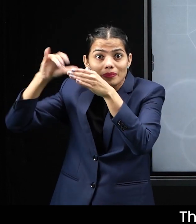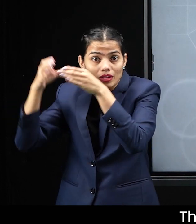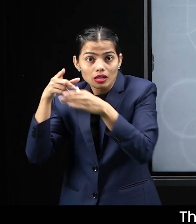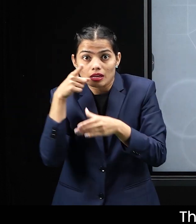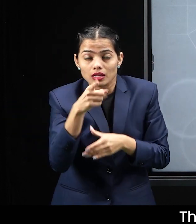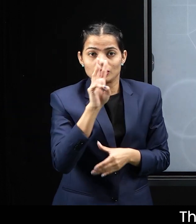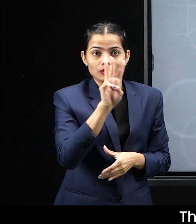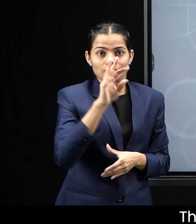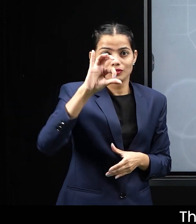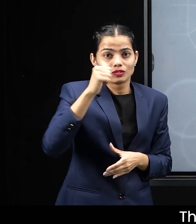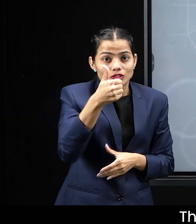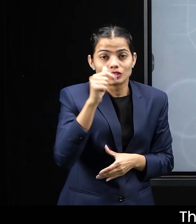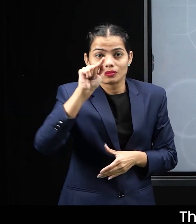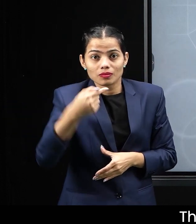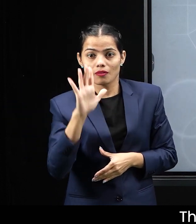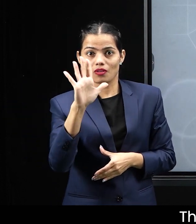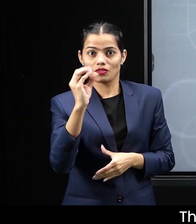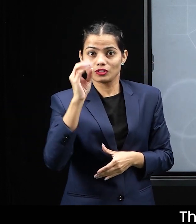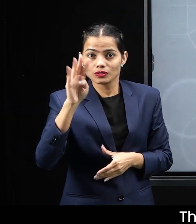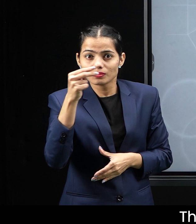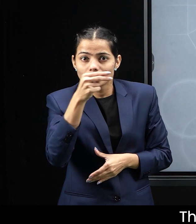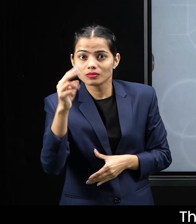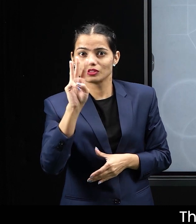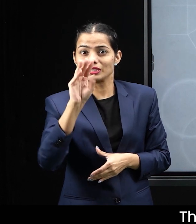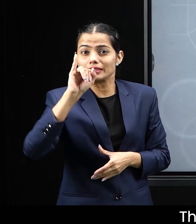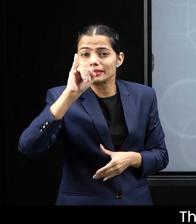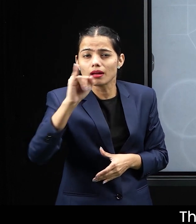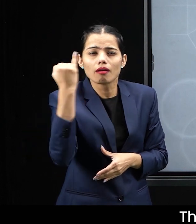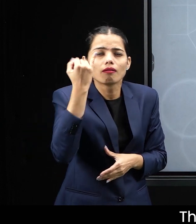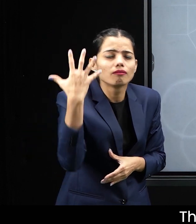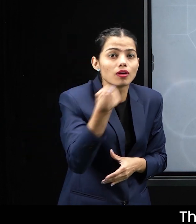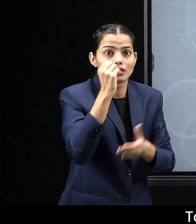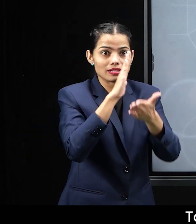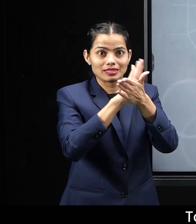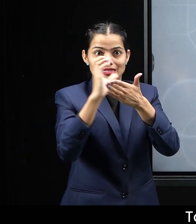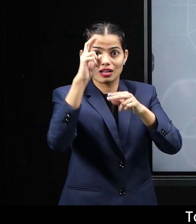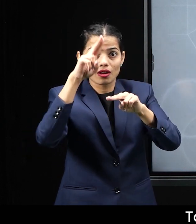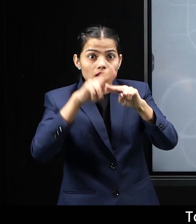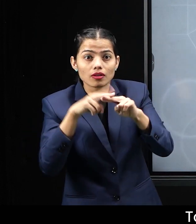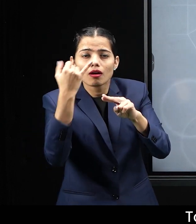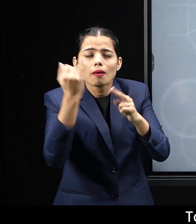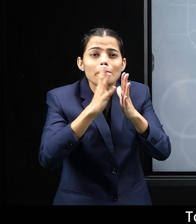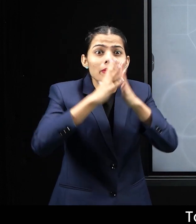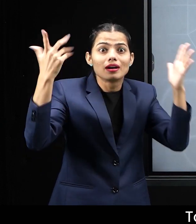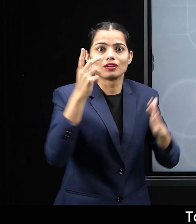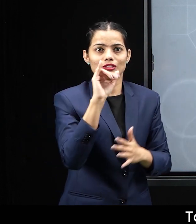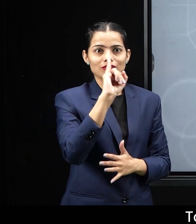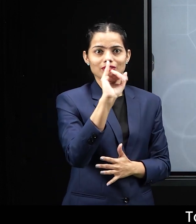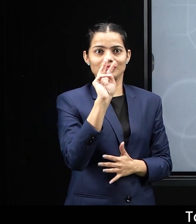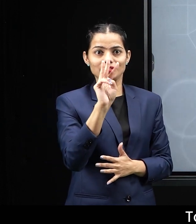396, 504 is equal to 36. To find the HCF of